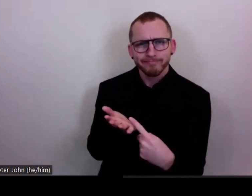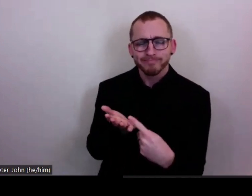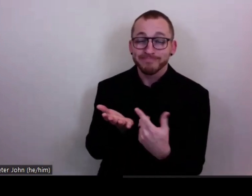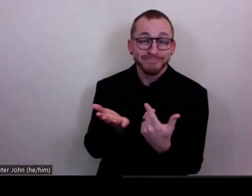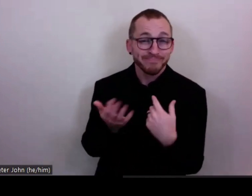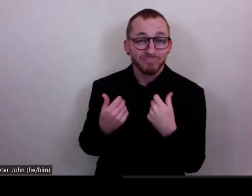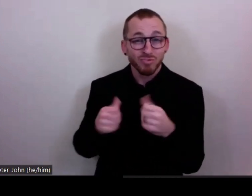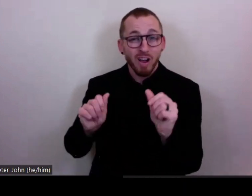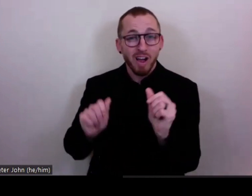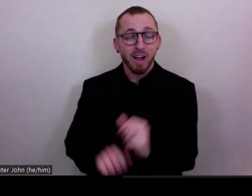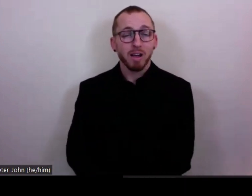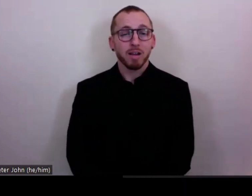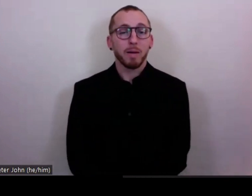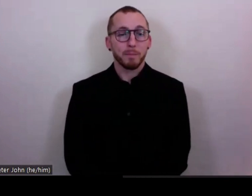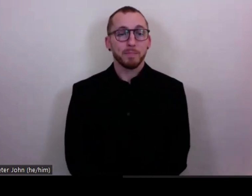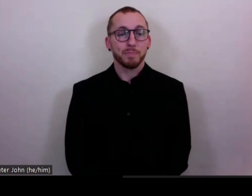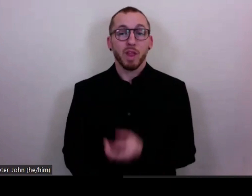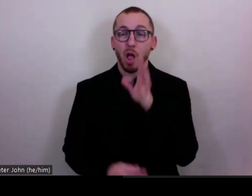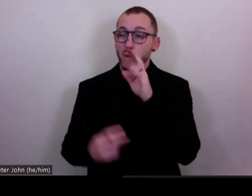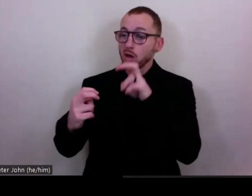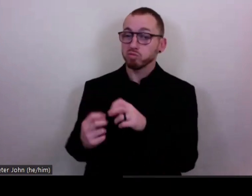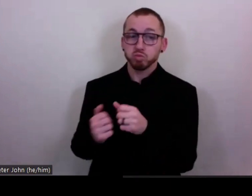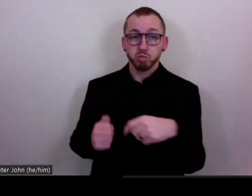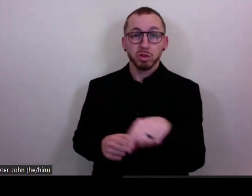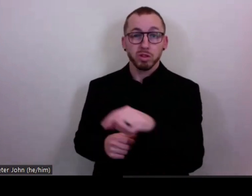I meet with them.